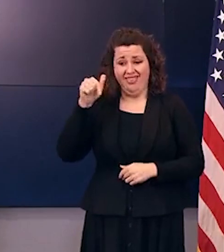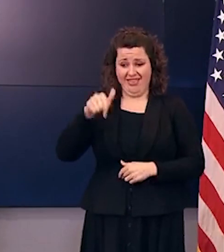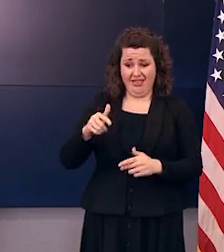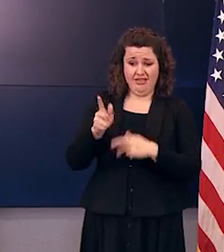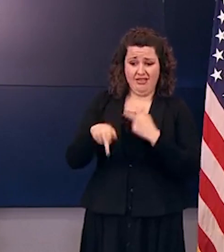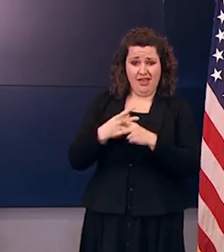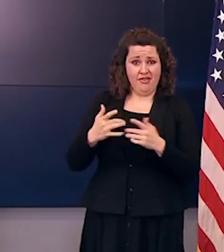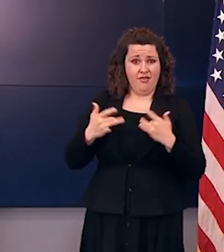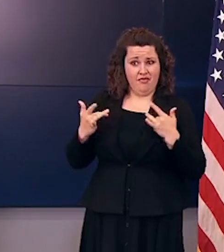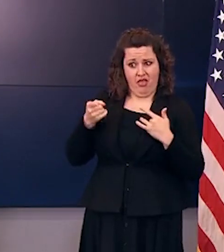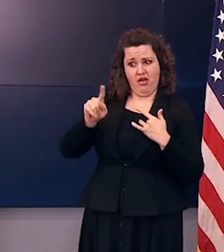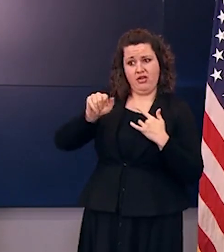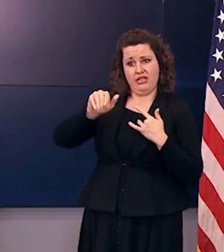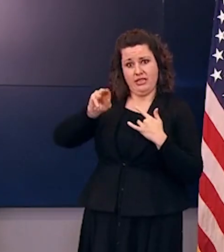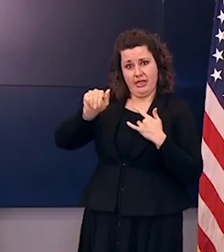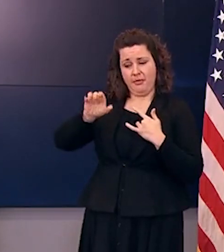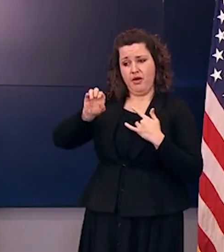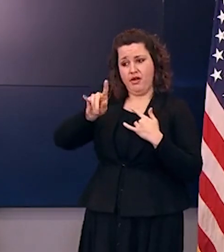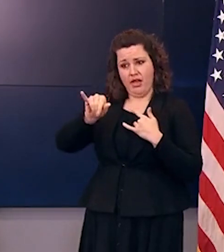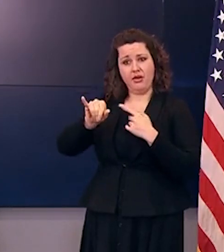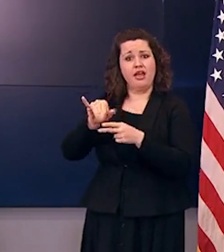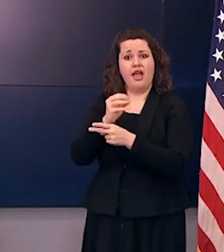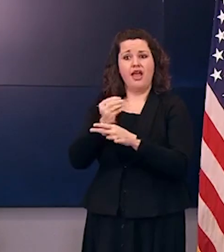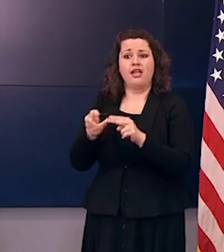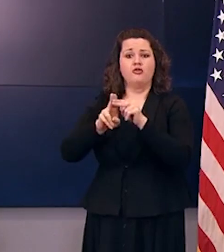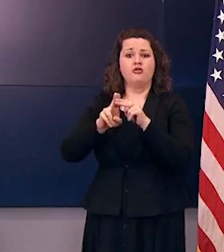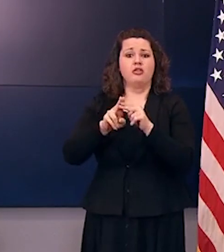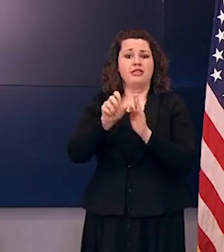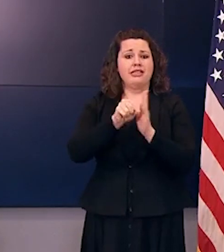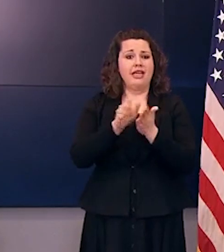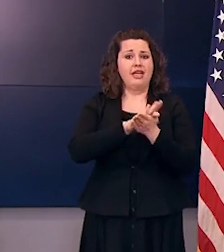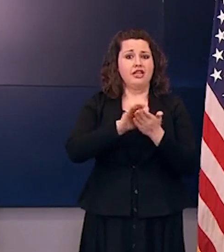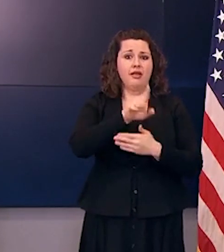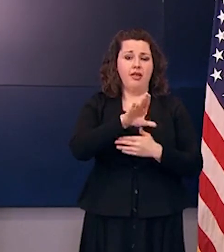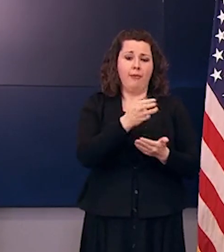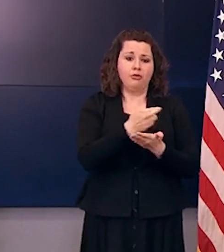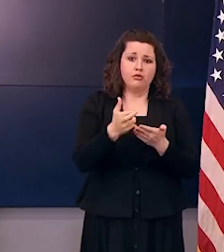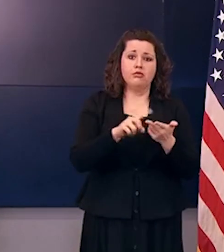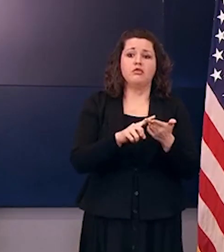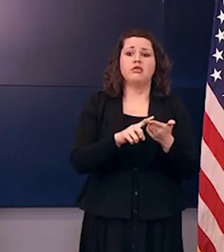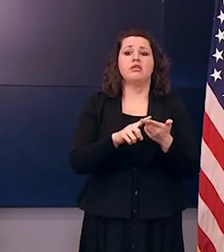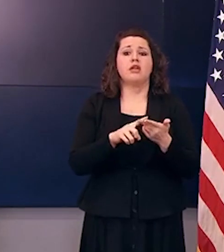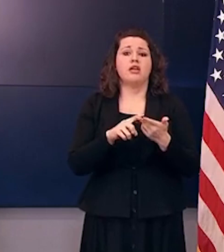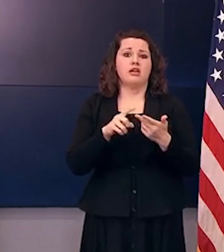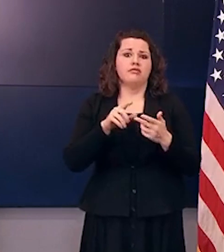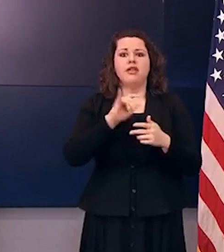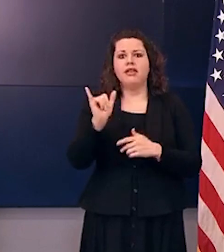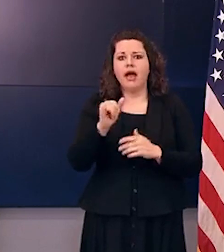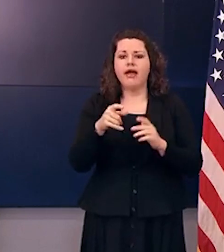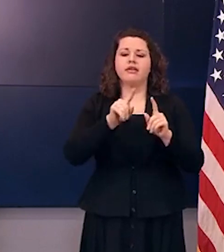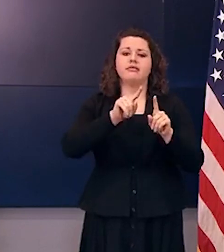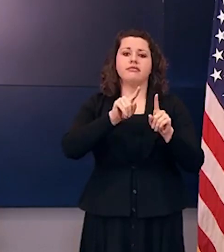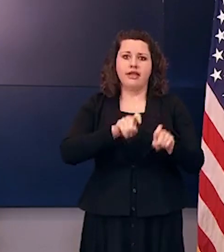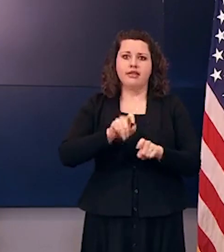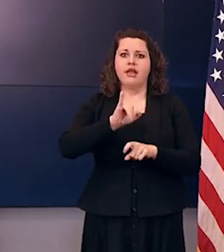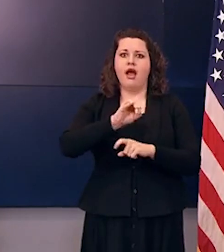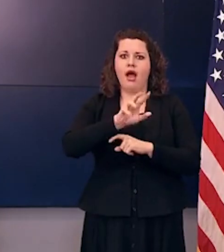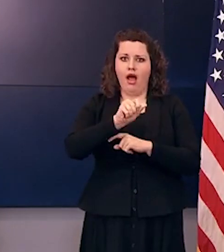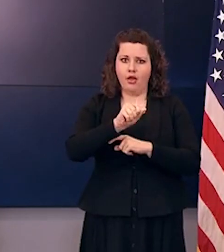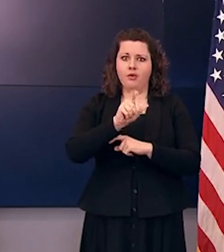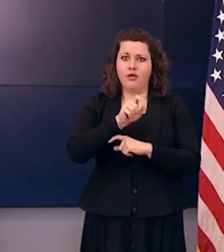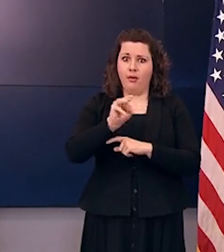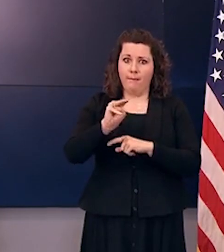Tama County, and by increasing resources at the State Hygienic Lab and through efforts such as Test Iowa, launched yesterday,